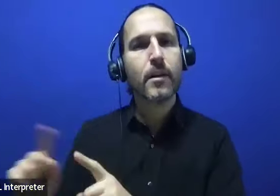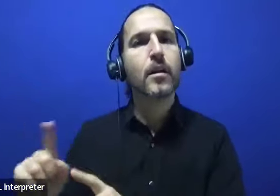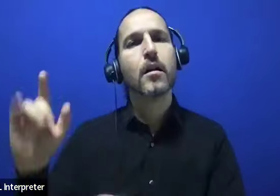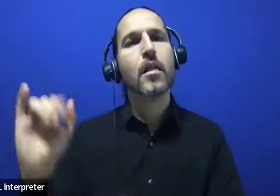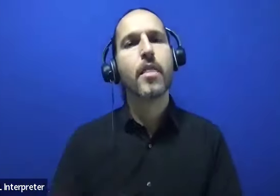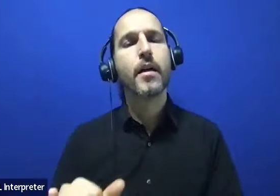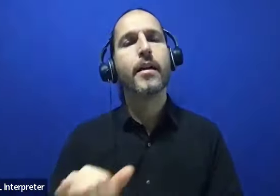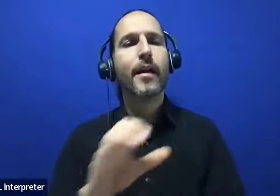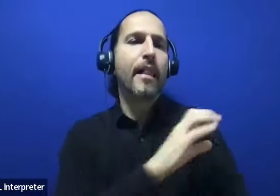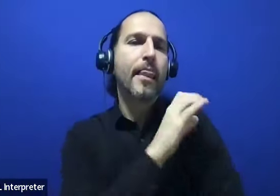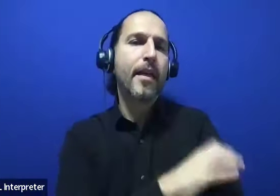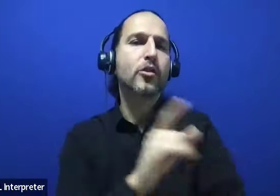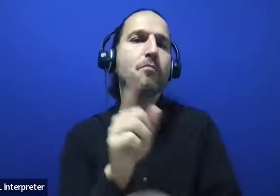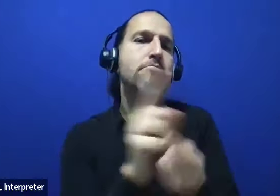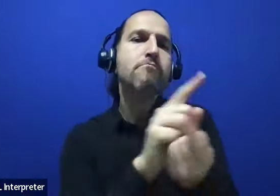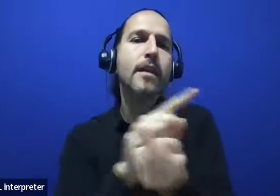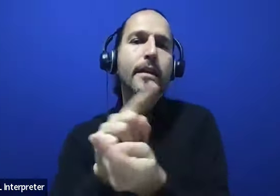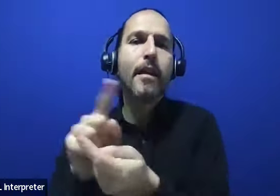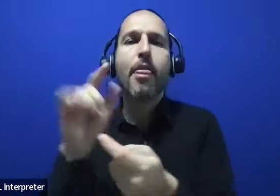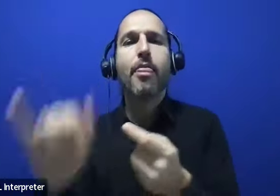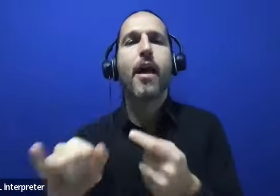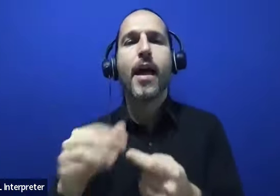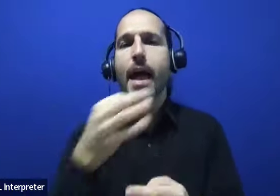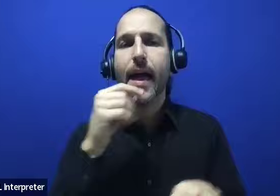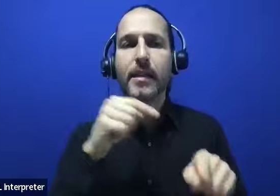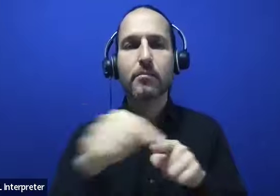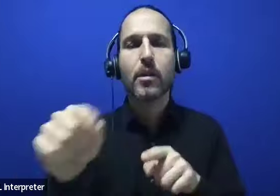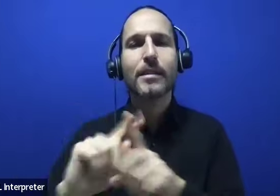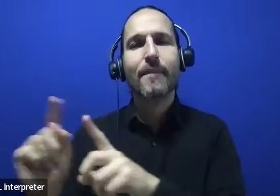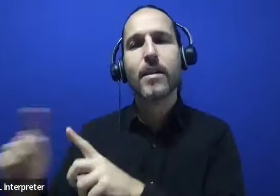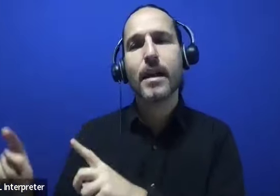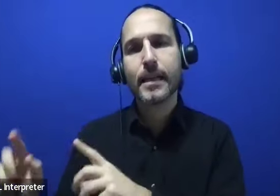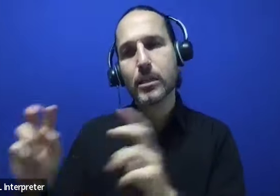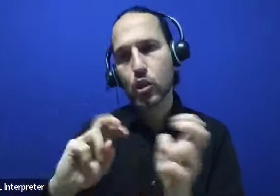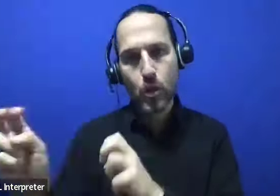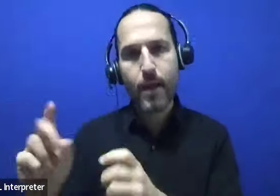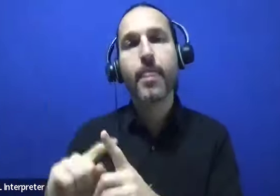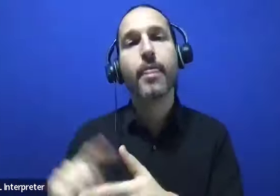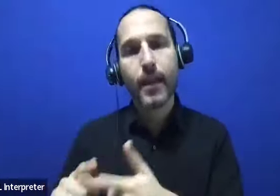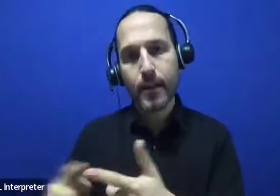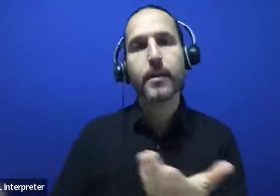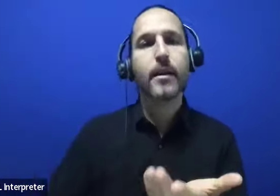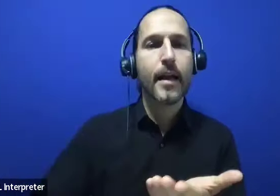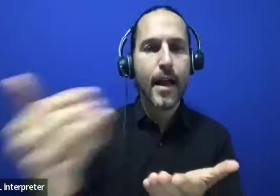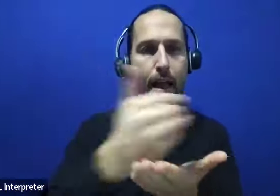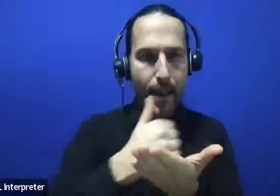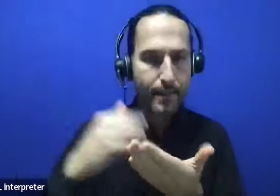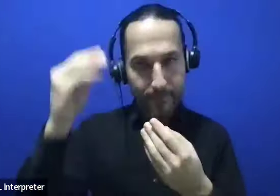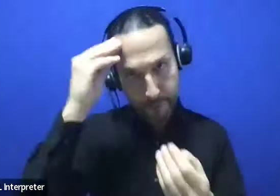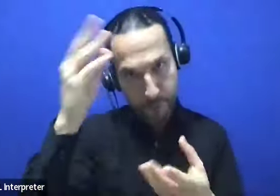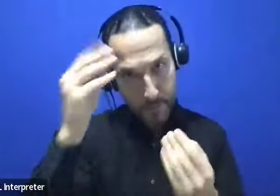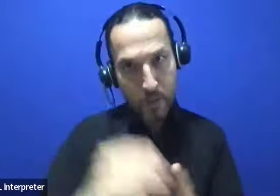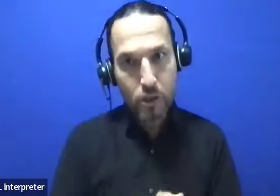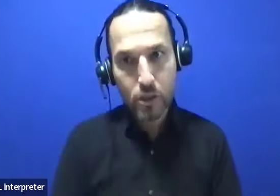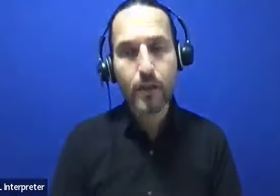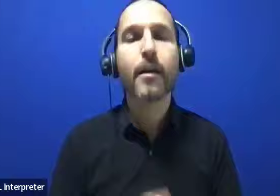small clinics. We met with different experts on different medical issues, and they gathered the data from that, and this led to